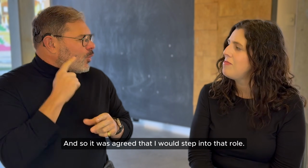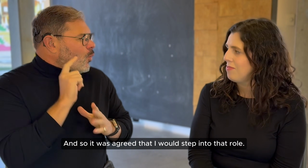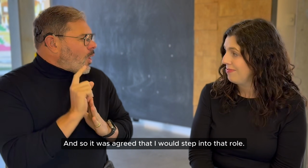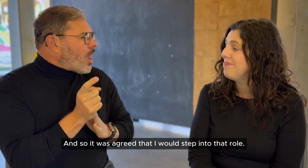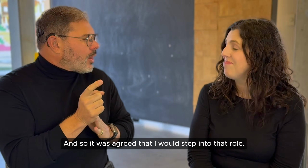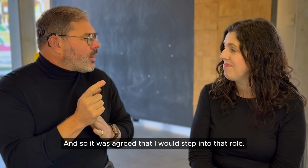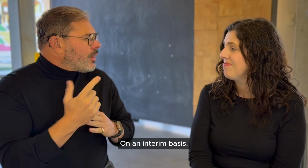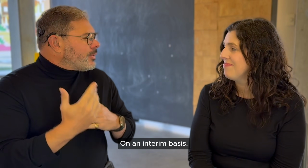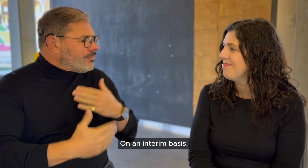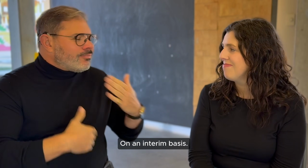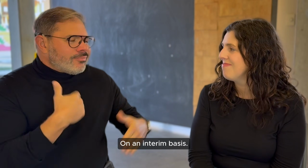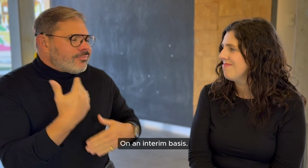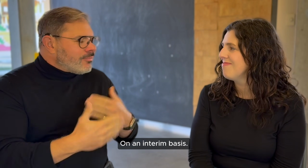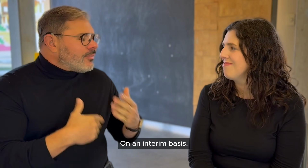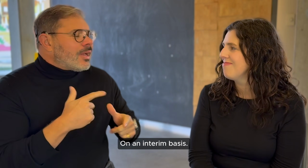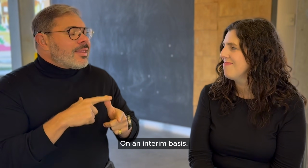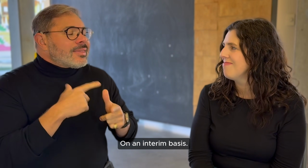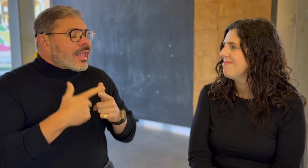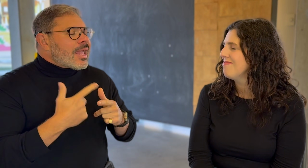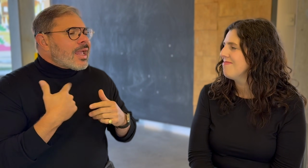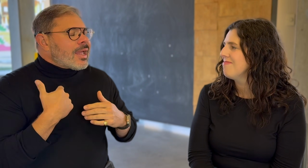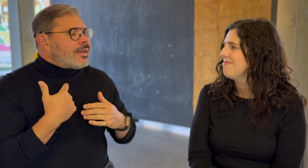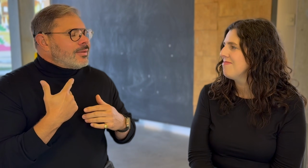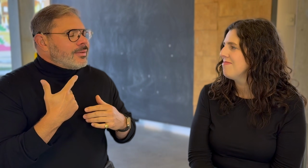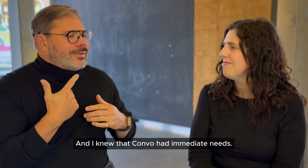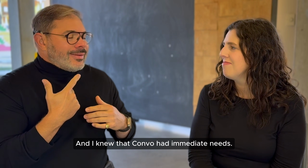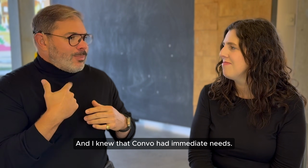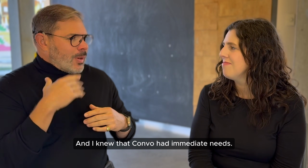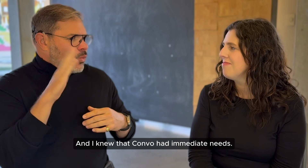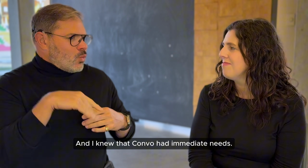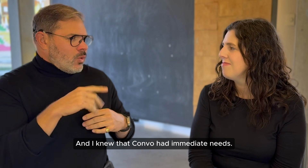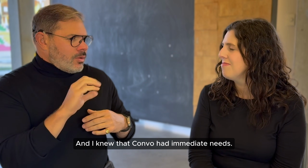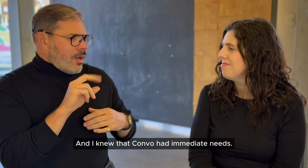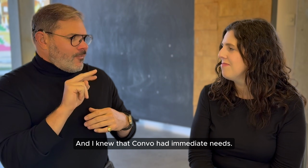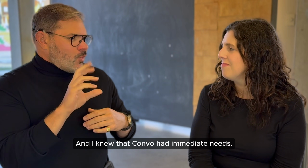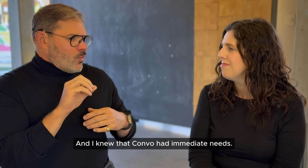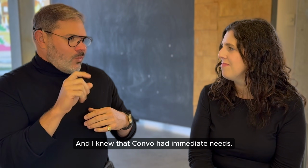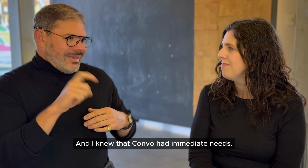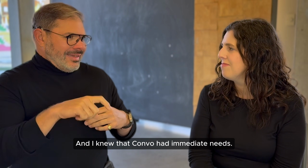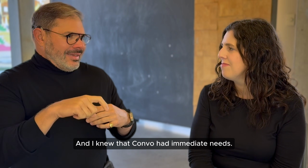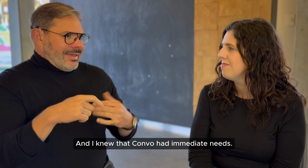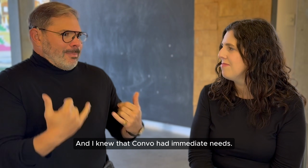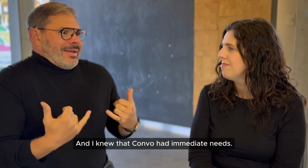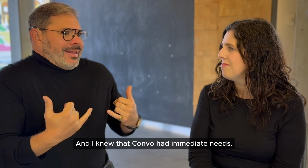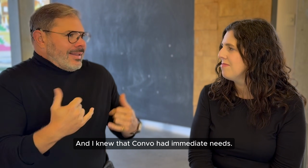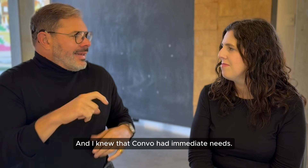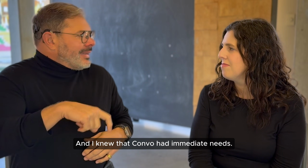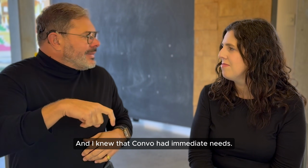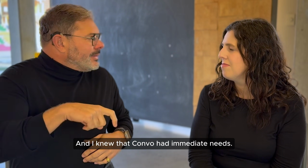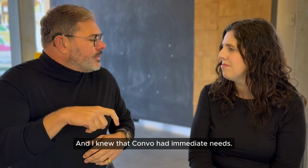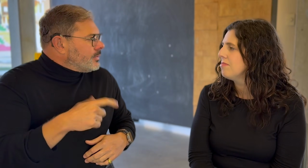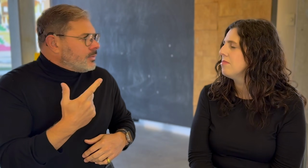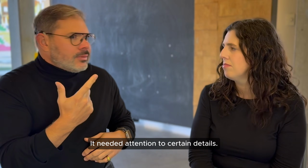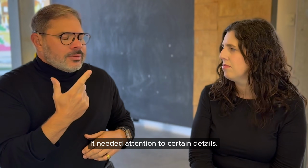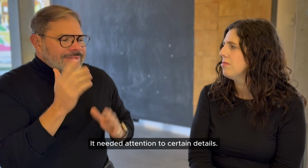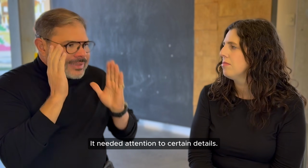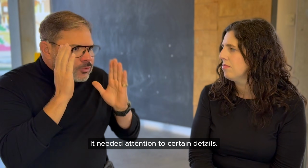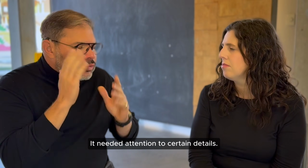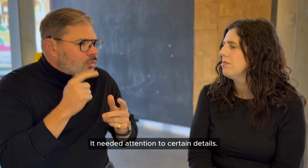into that role on an interim basis. And I knew at the time Convo had immediate needs. It needed attention